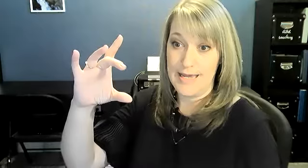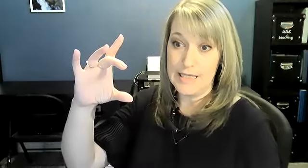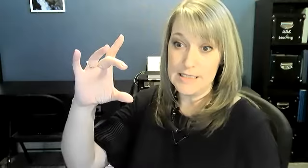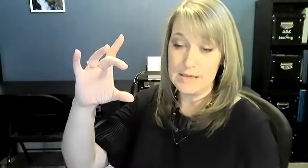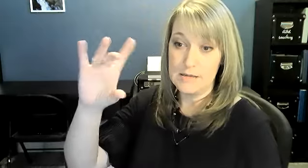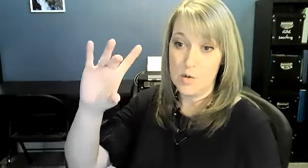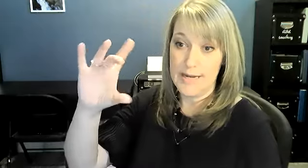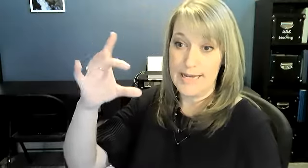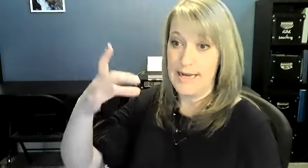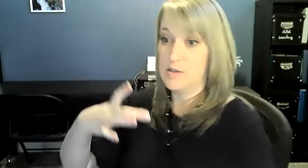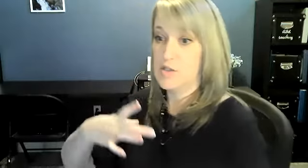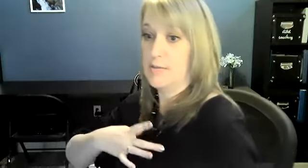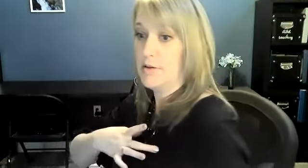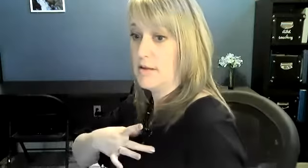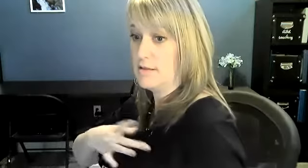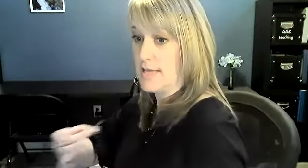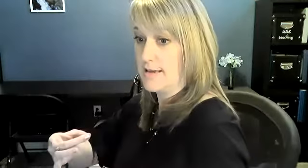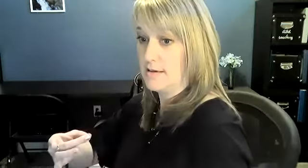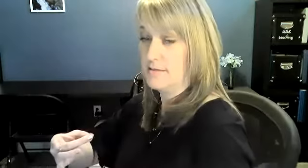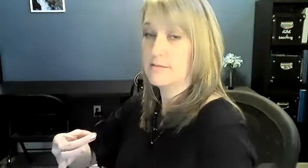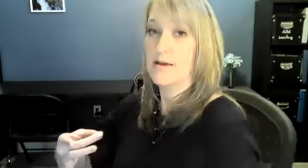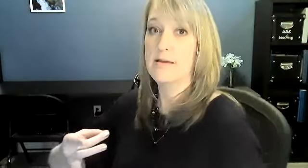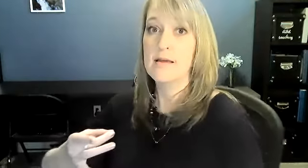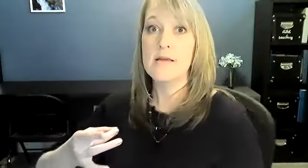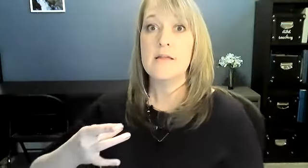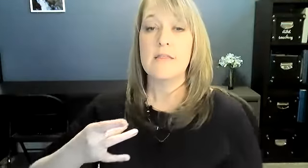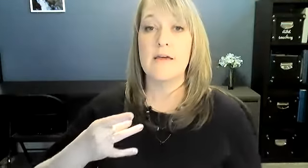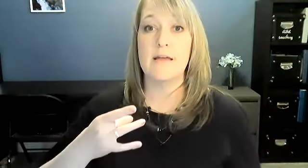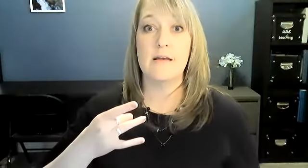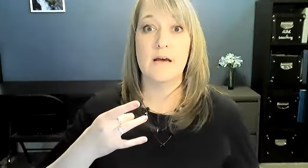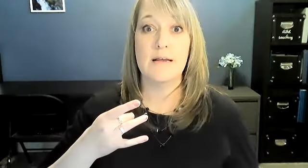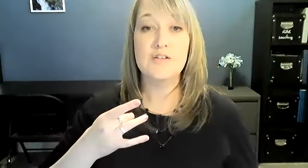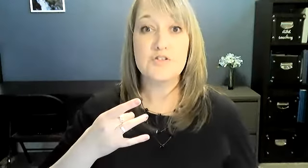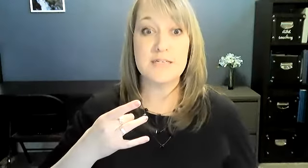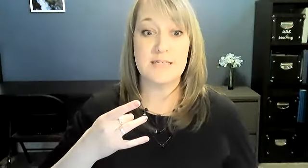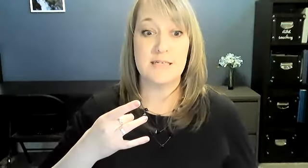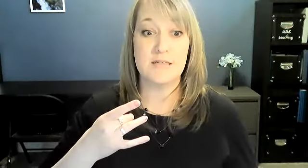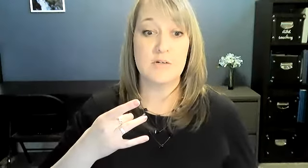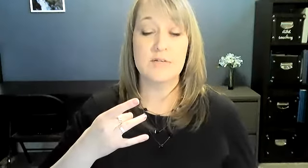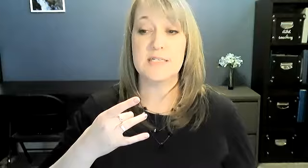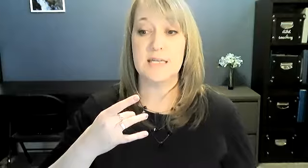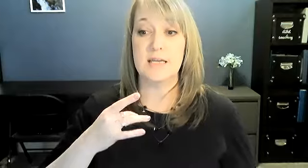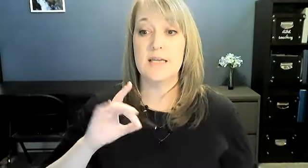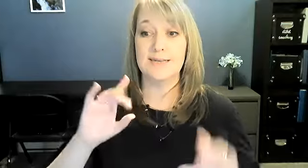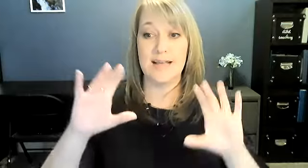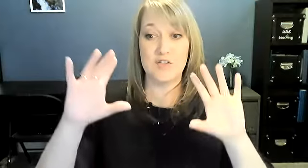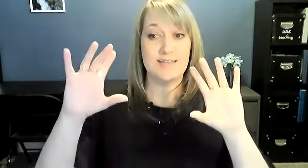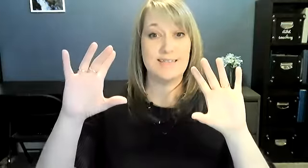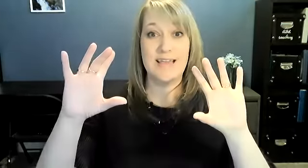8, open 8 hand shape, like, okay? Then interested or interesting is actually the